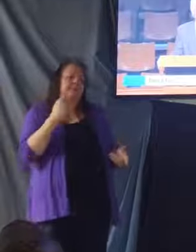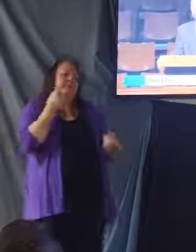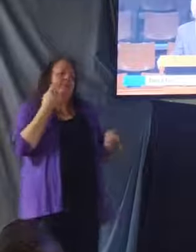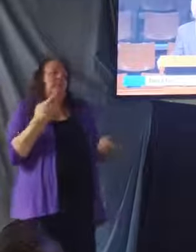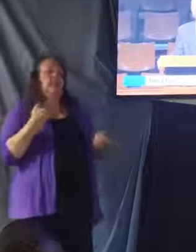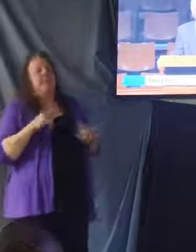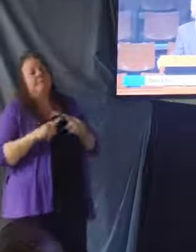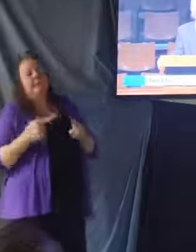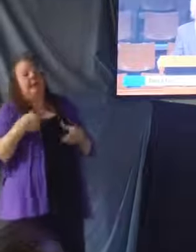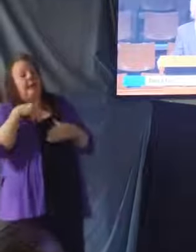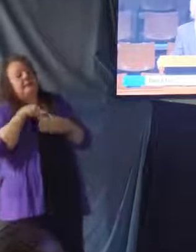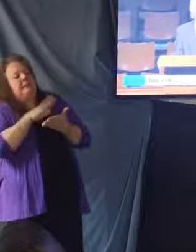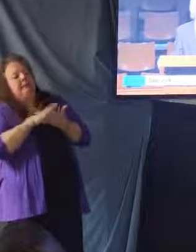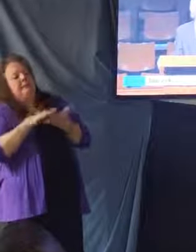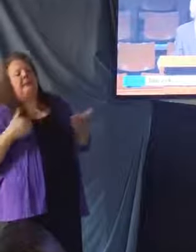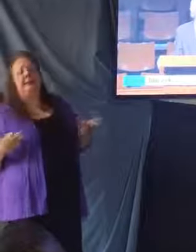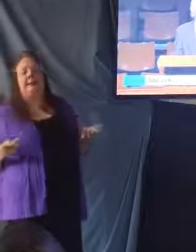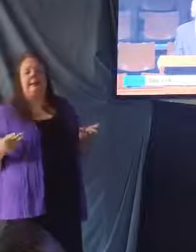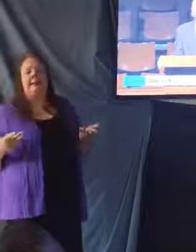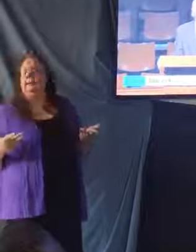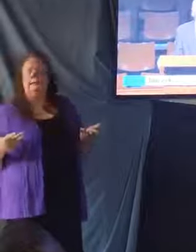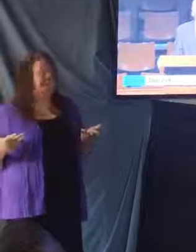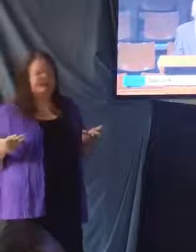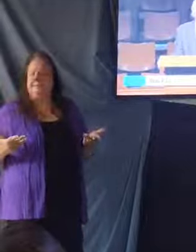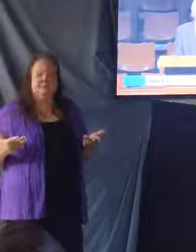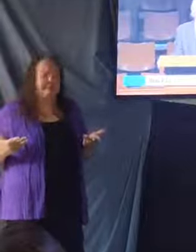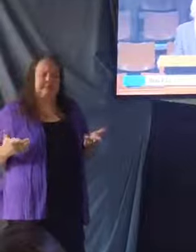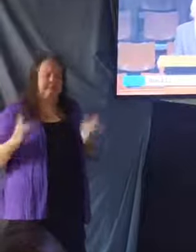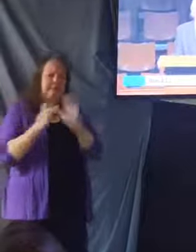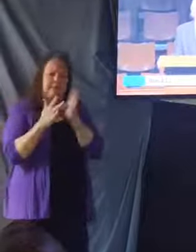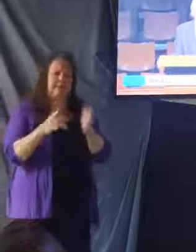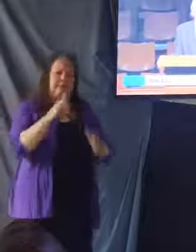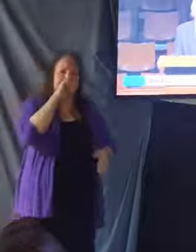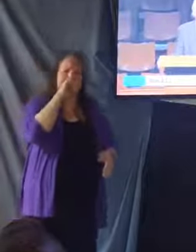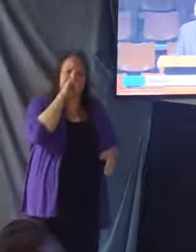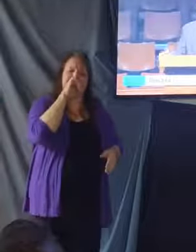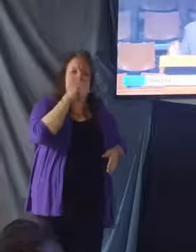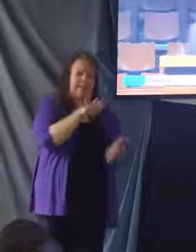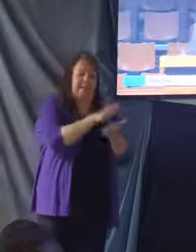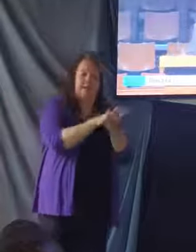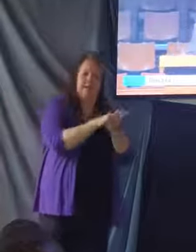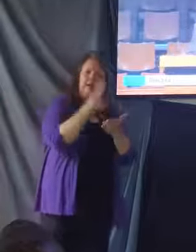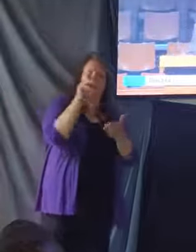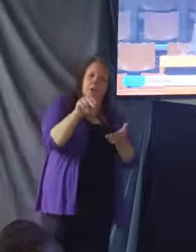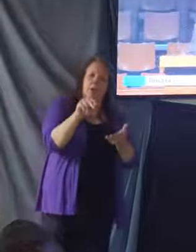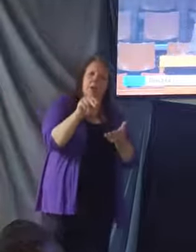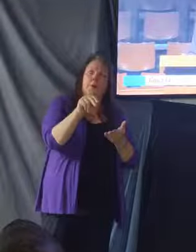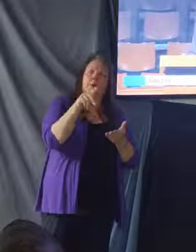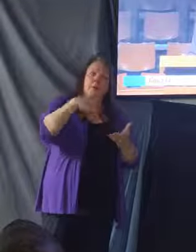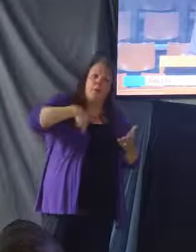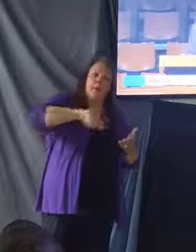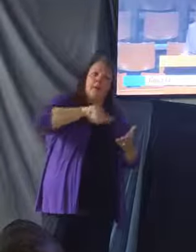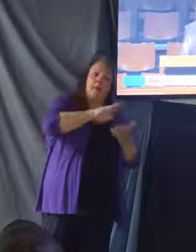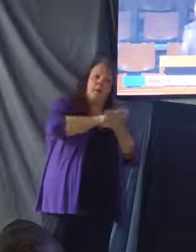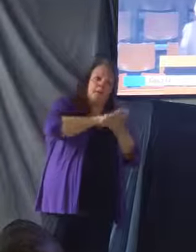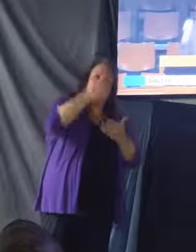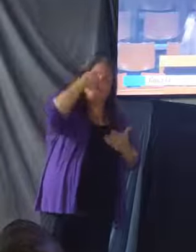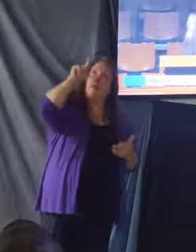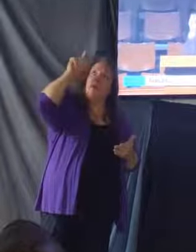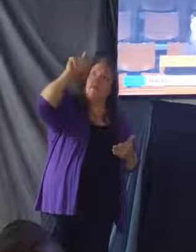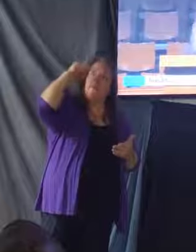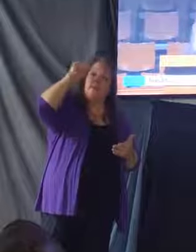at least I'm being cleansed within. The Bible doesn't know that kind of cleansing. He purified for himself a people for his own possession.